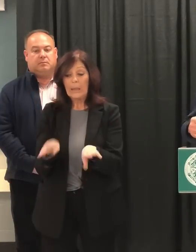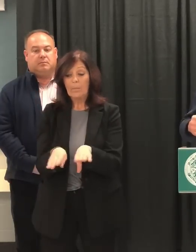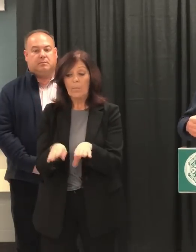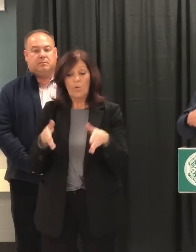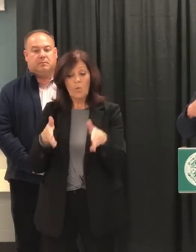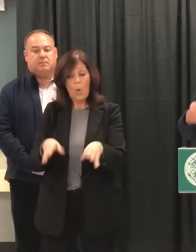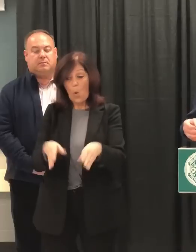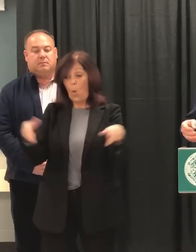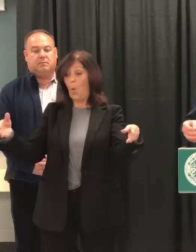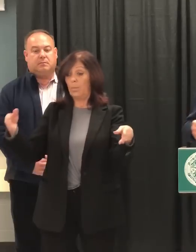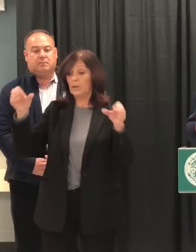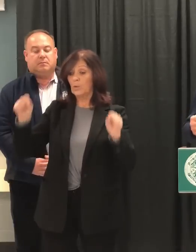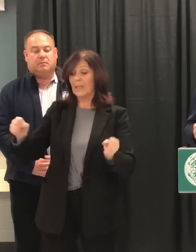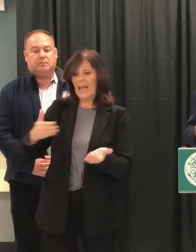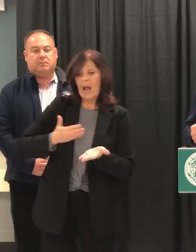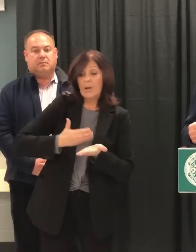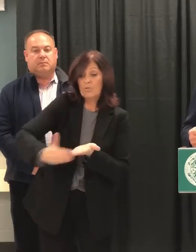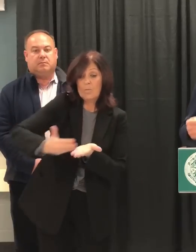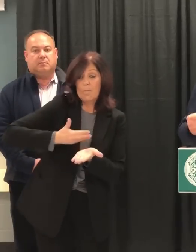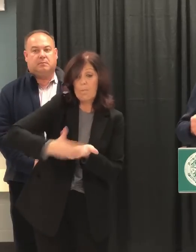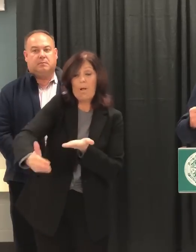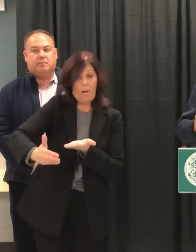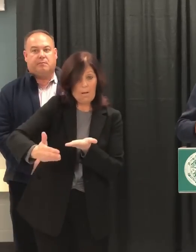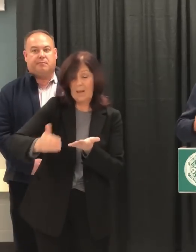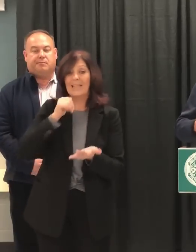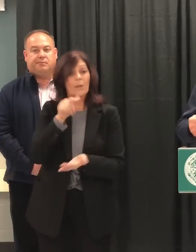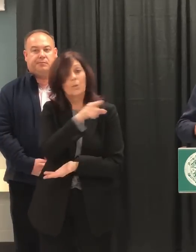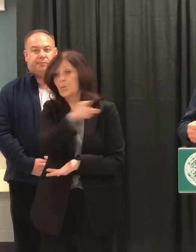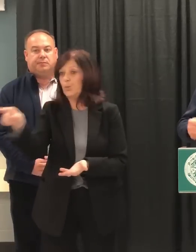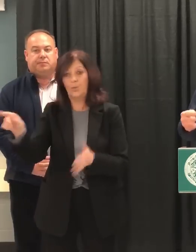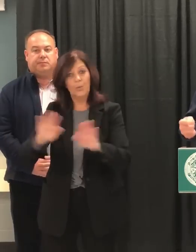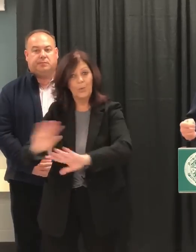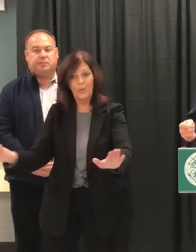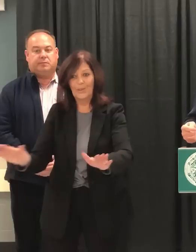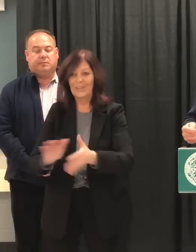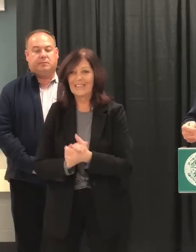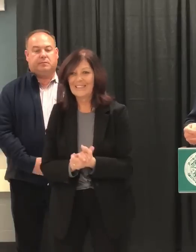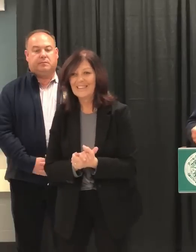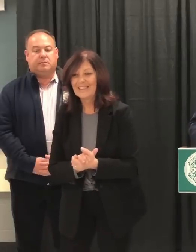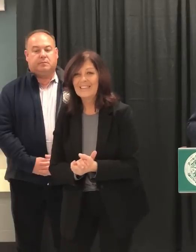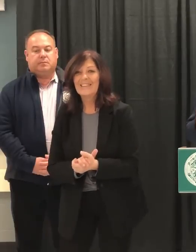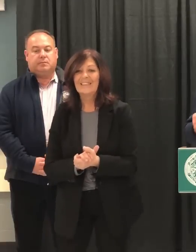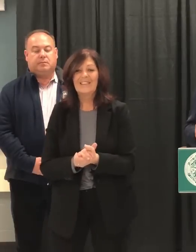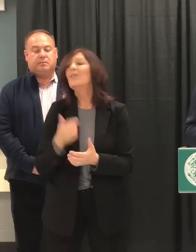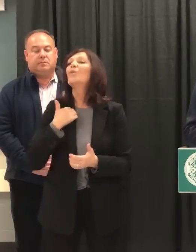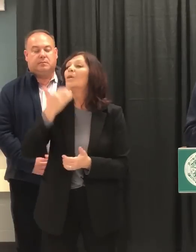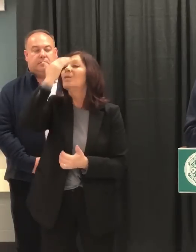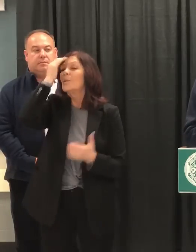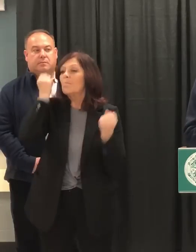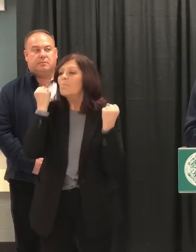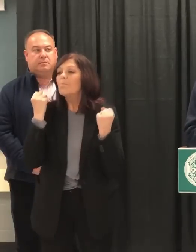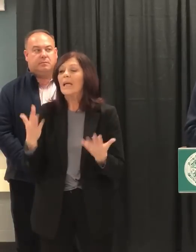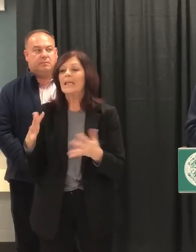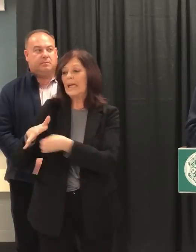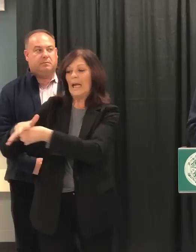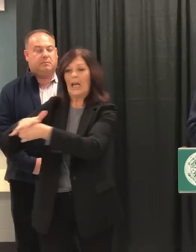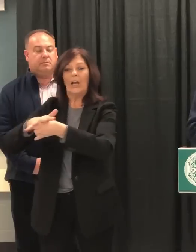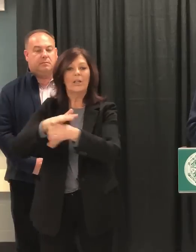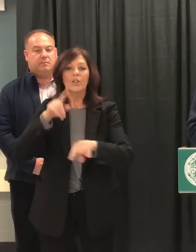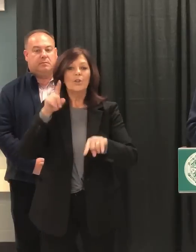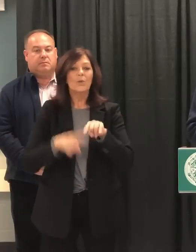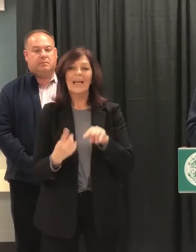can get through this as quickly as possible. We're not keeping them open so you can drive on them now. We know there are many neighborhoods where you can't